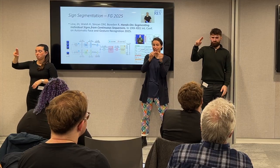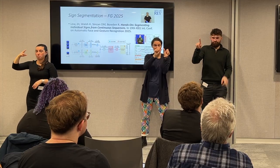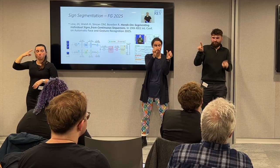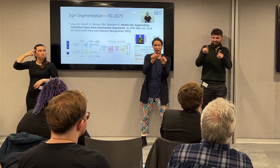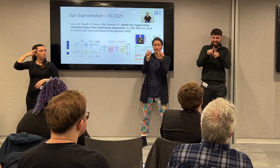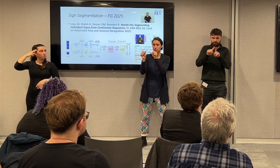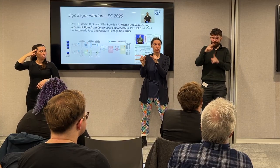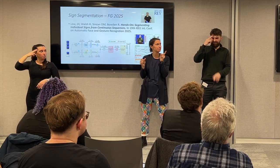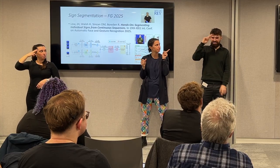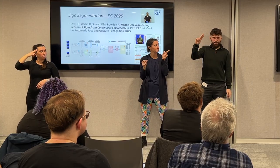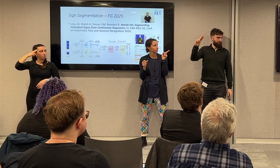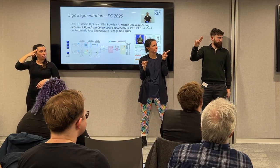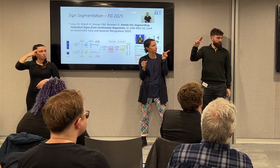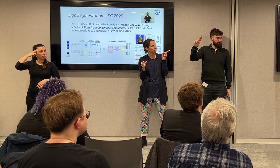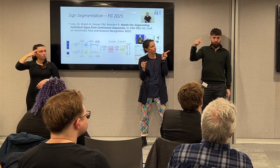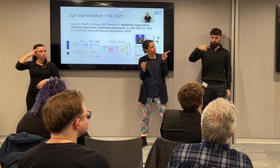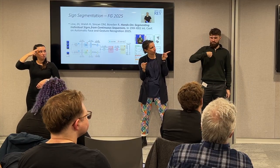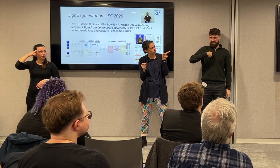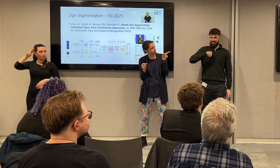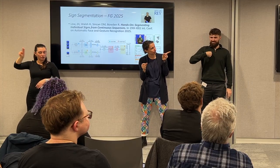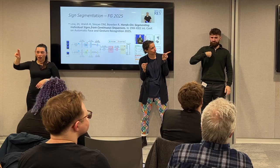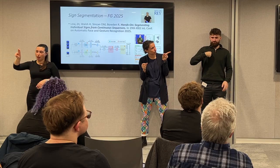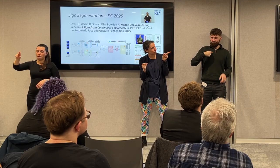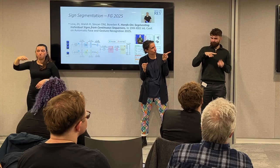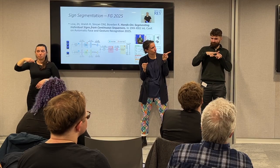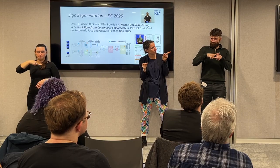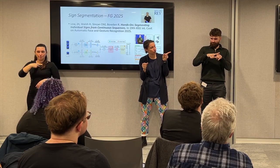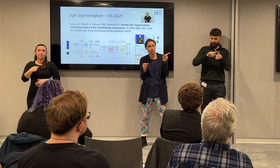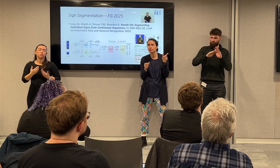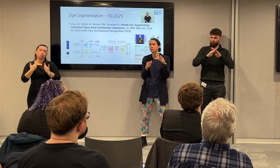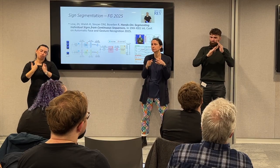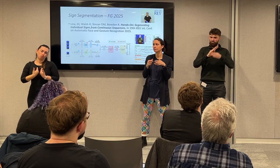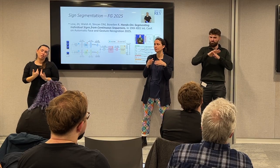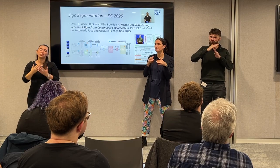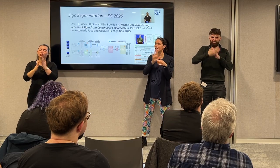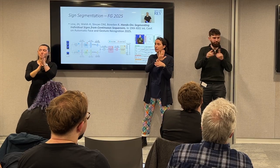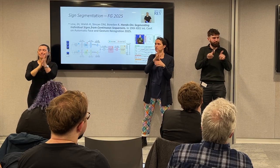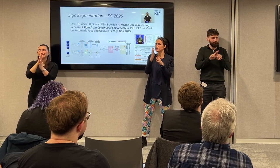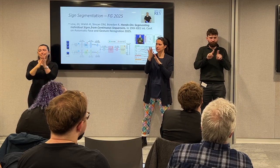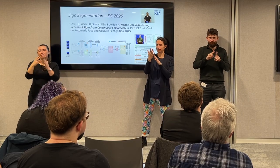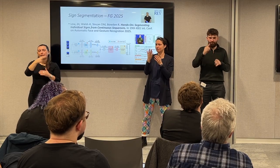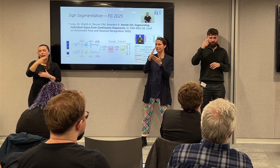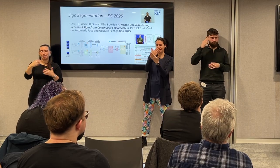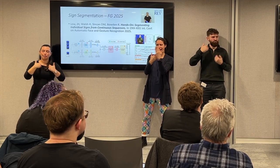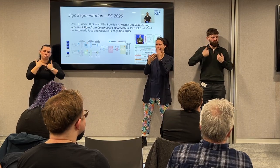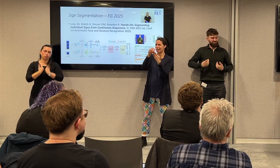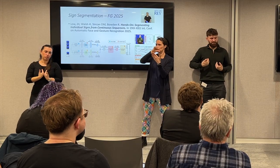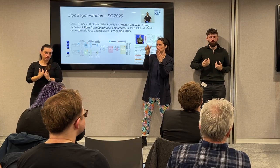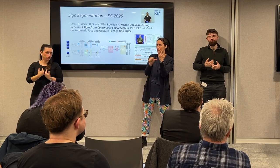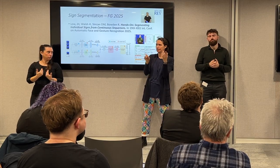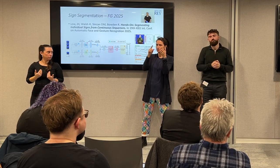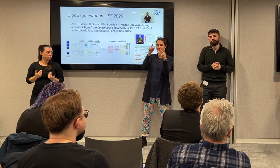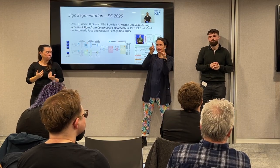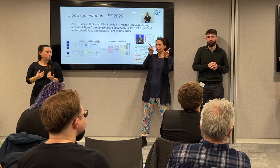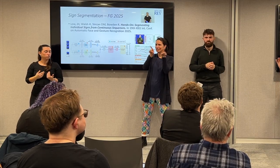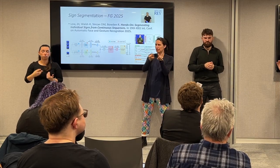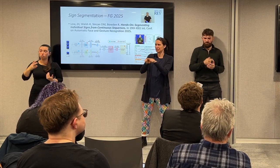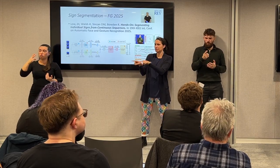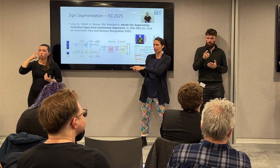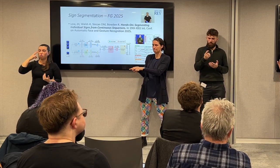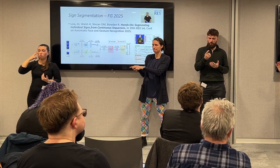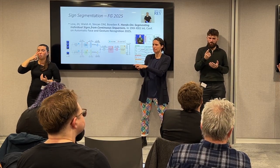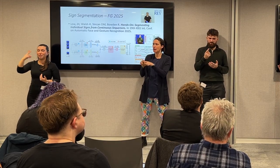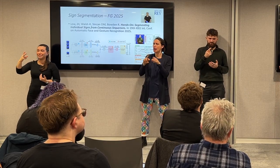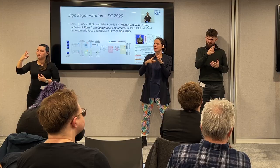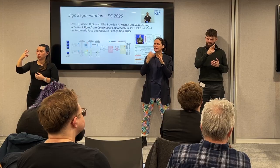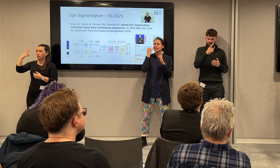sign. Name, me, and rich. And so you could, in a very coarse sense, you could sort of say, well, if you could detect the changes in